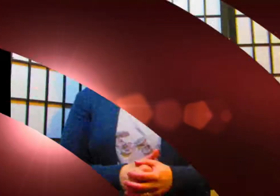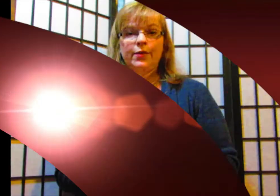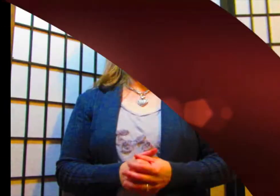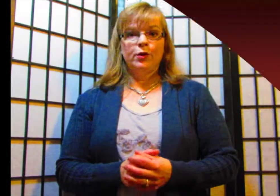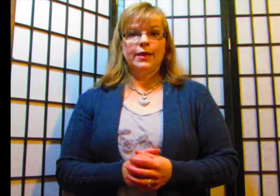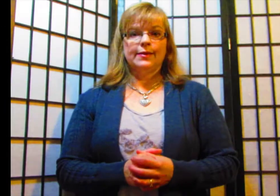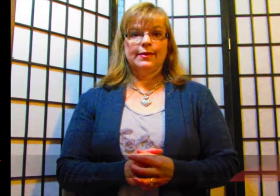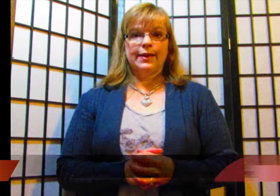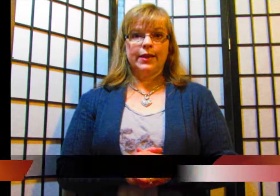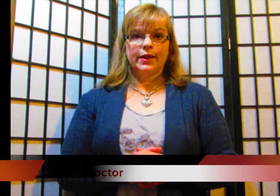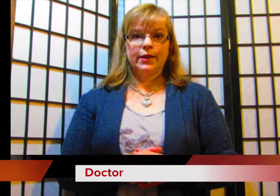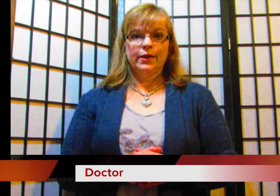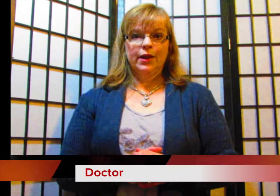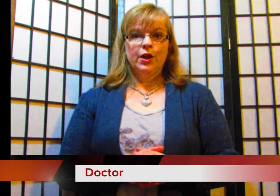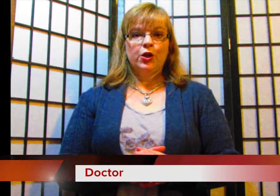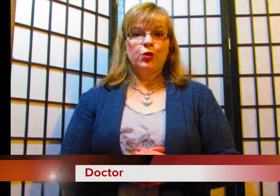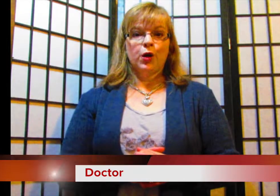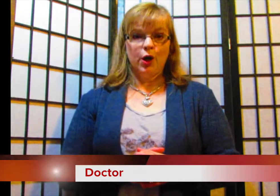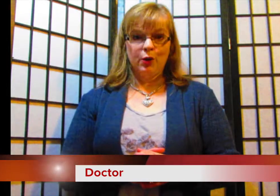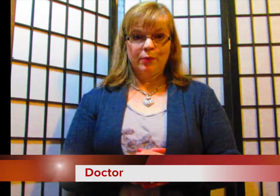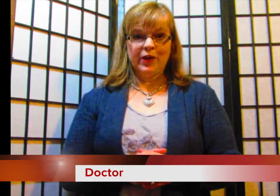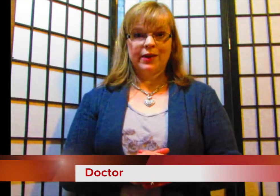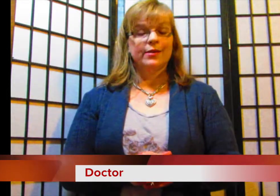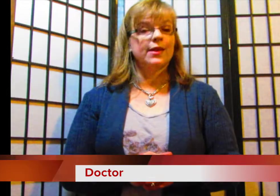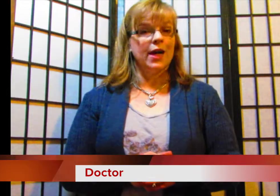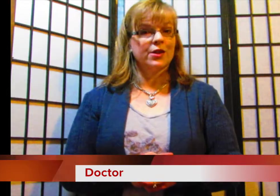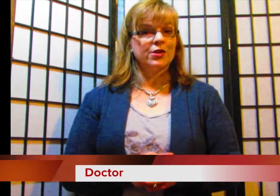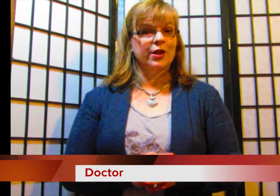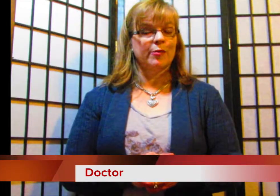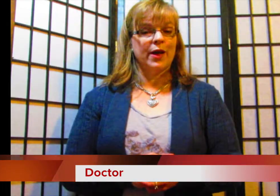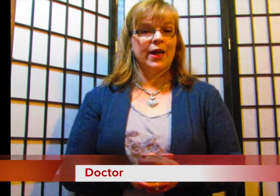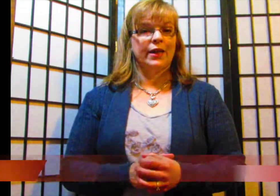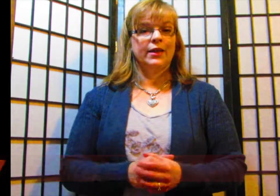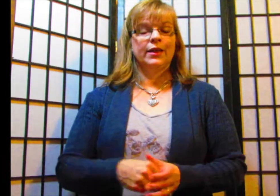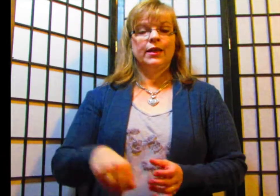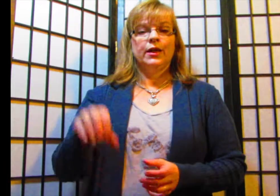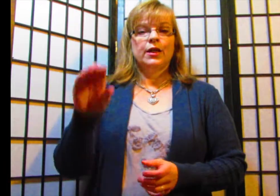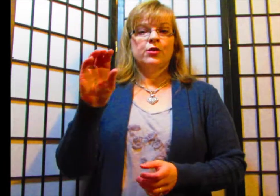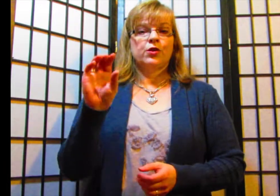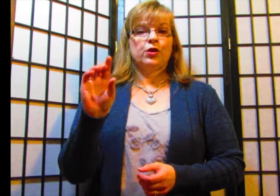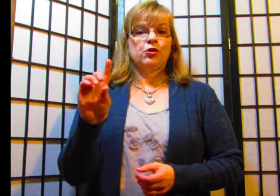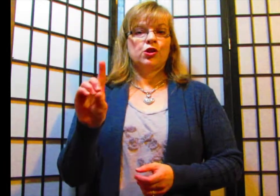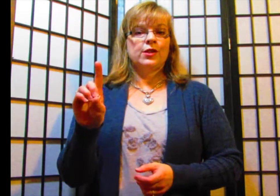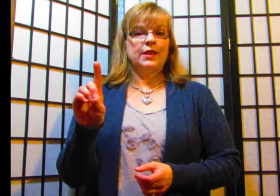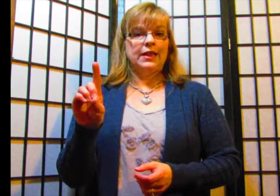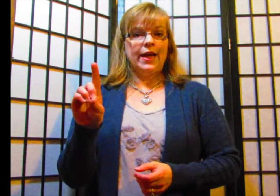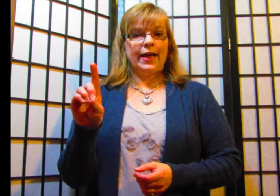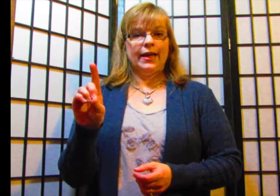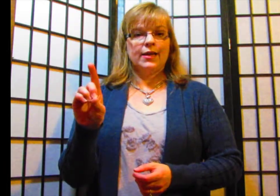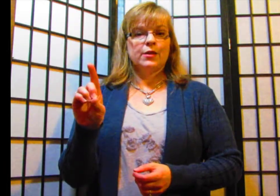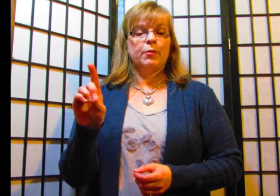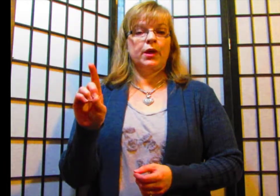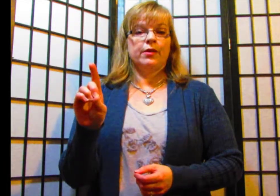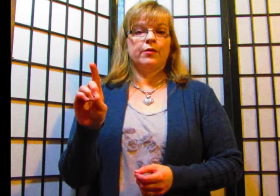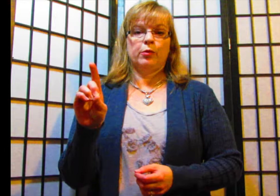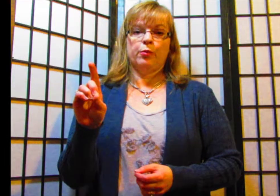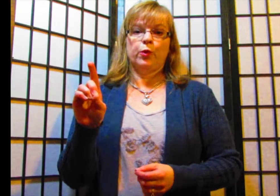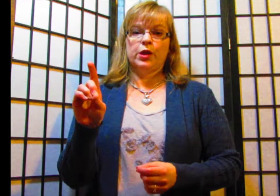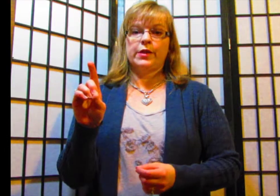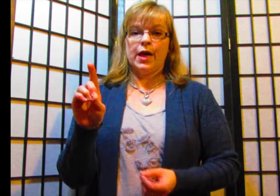If you get sick, you hope there is a doctor nearby. So use your D hand because the word